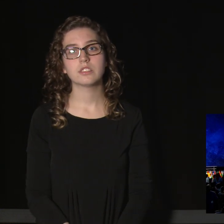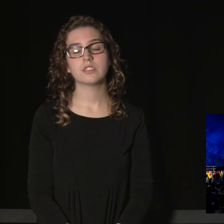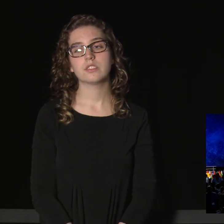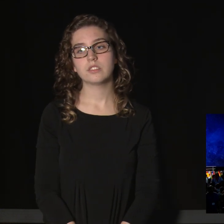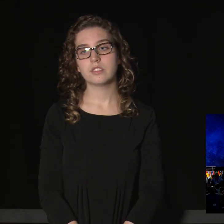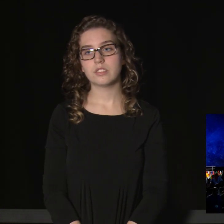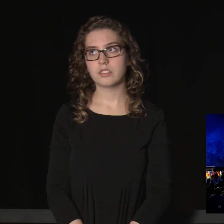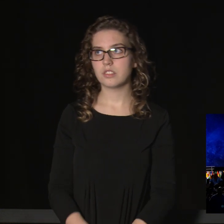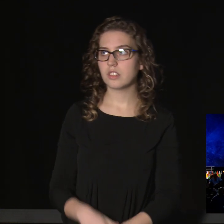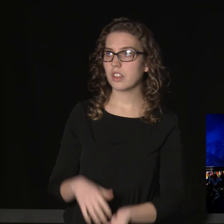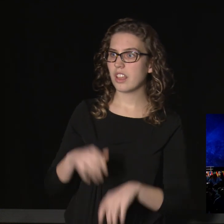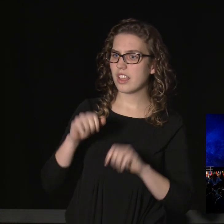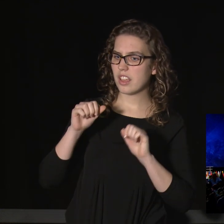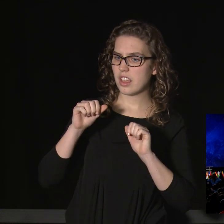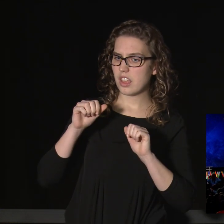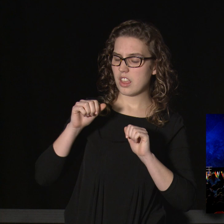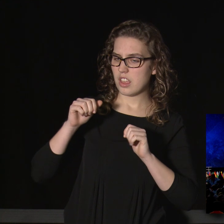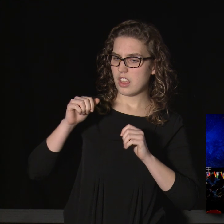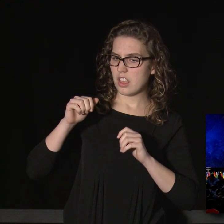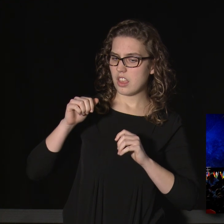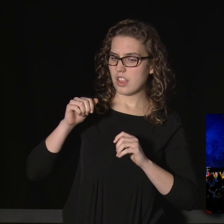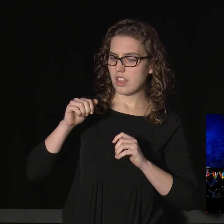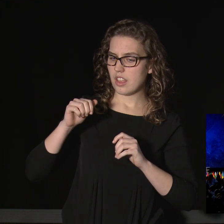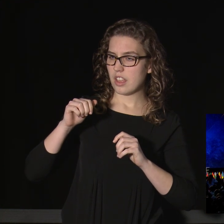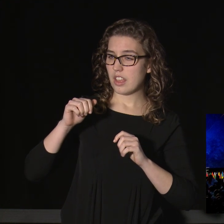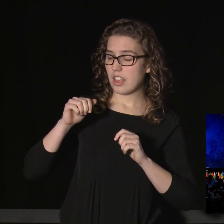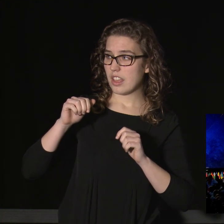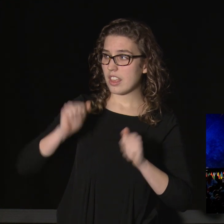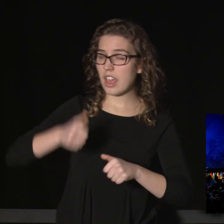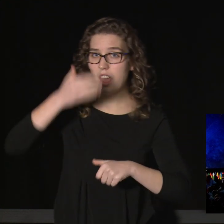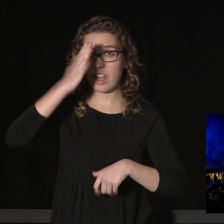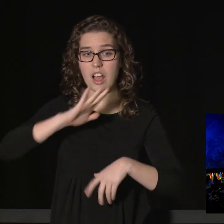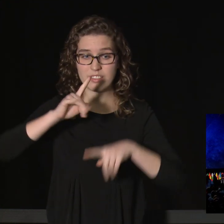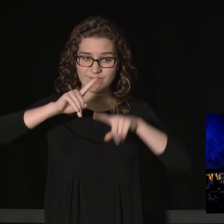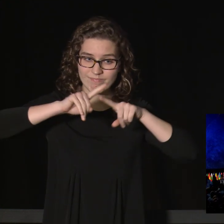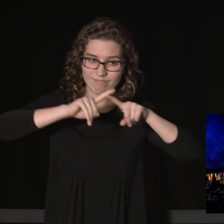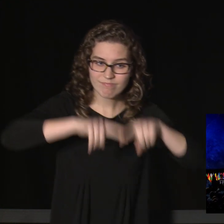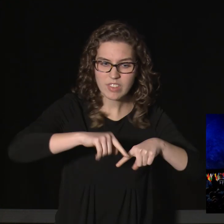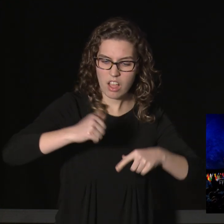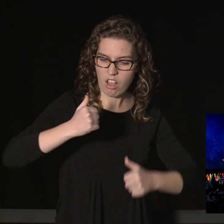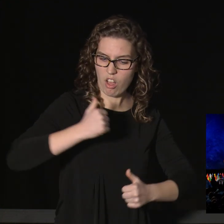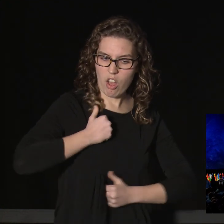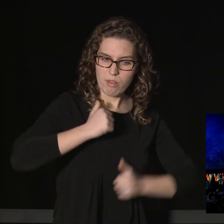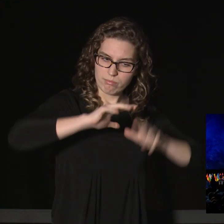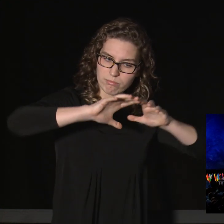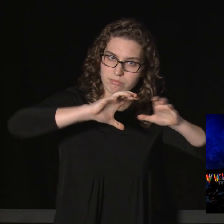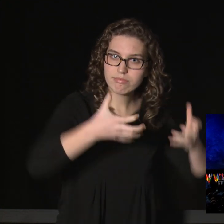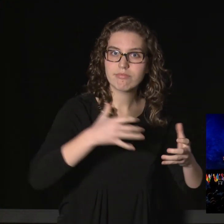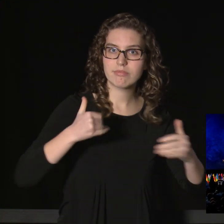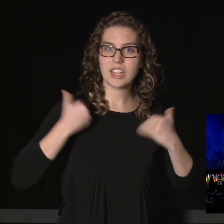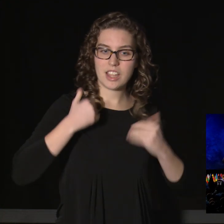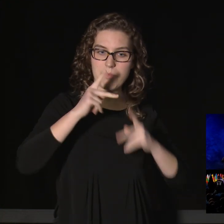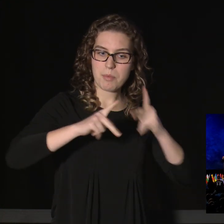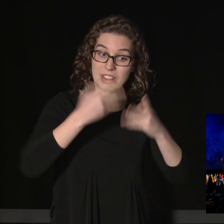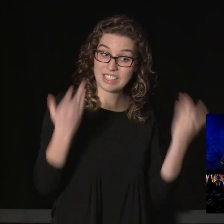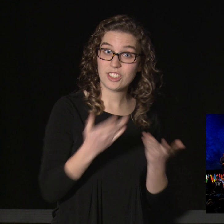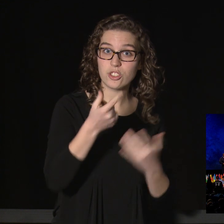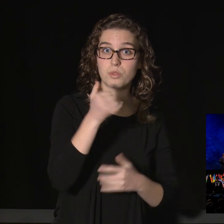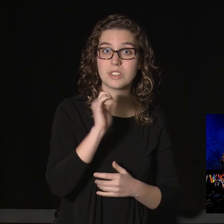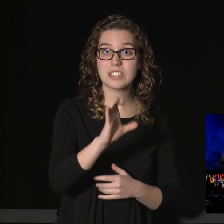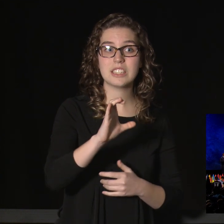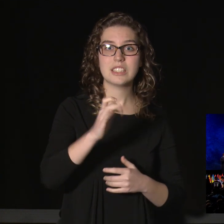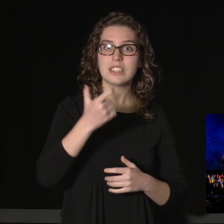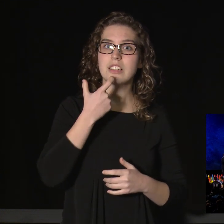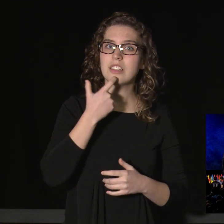Can God count on an army of young people here at GYC? Can God count on some people who say, Lord,